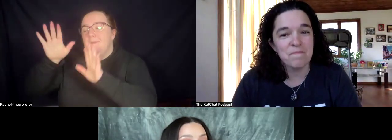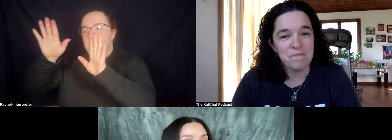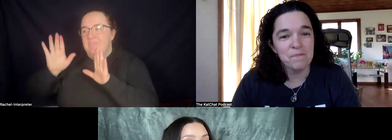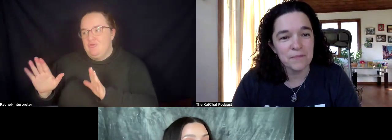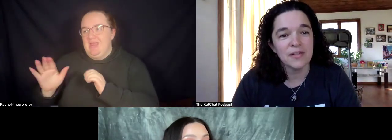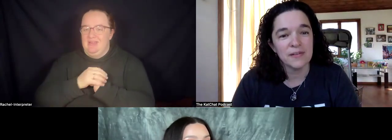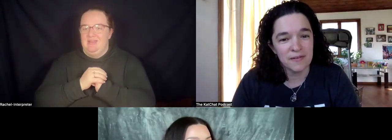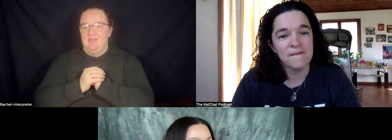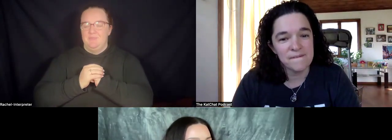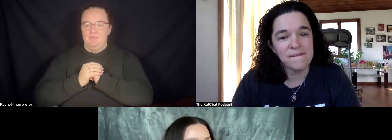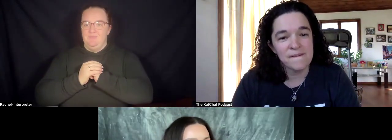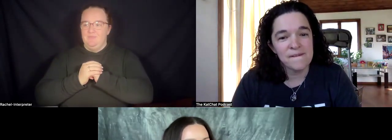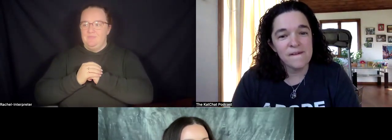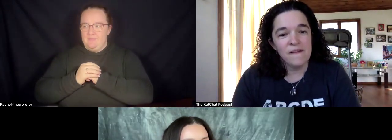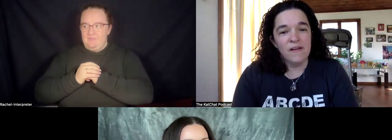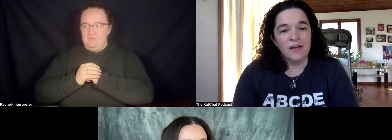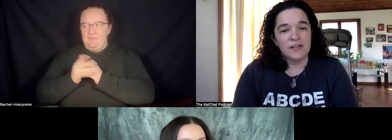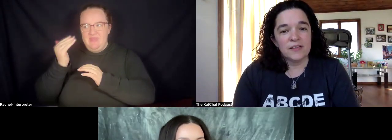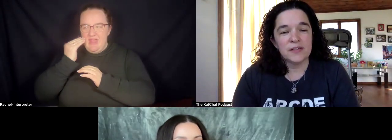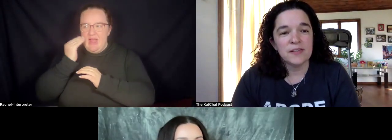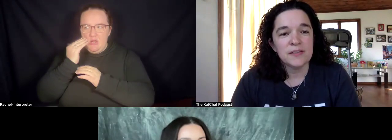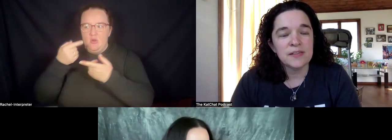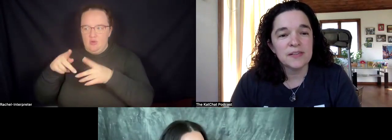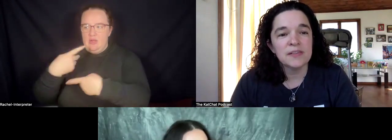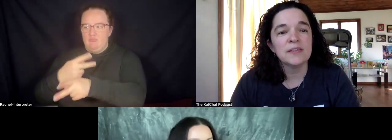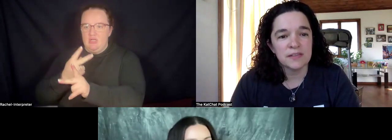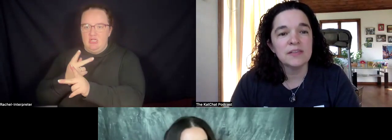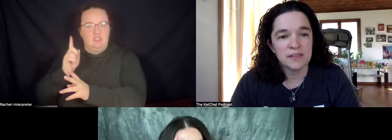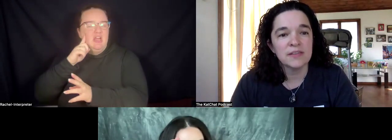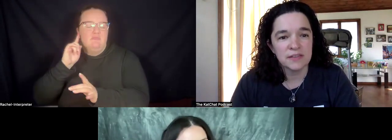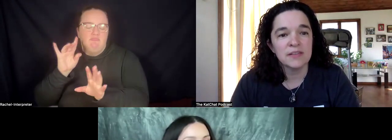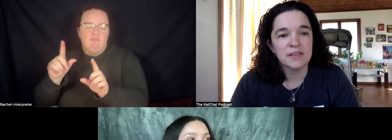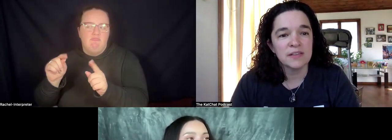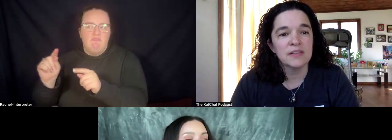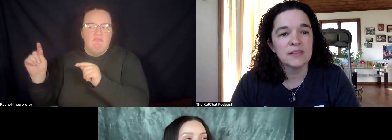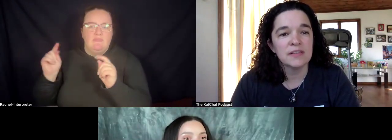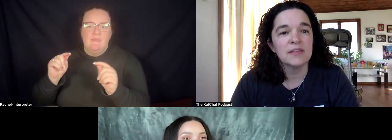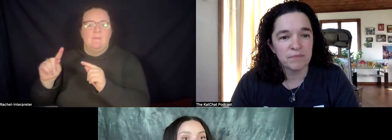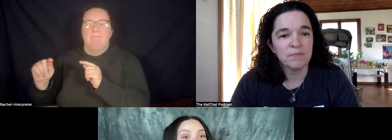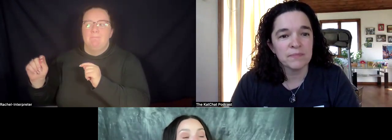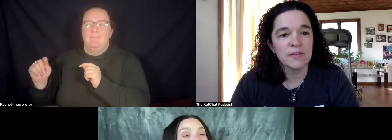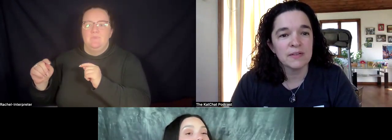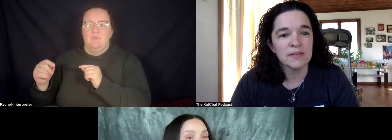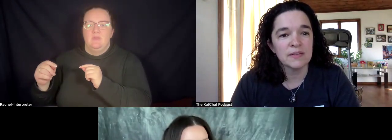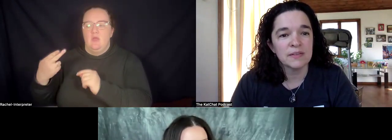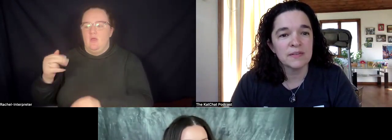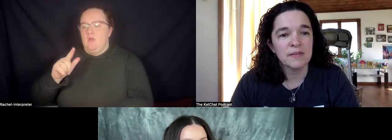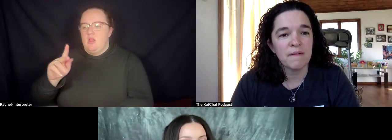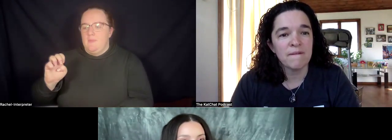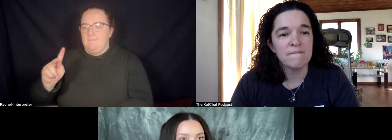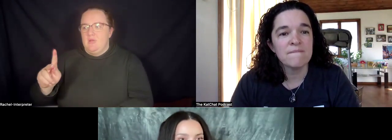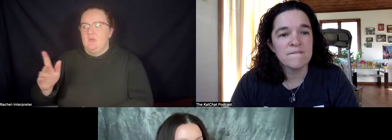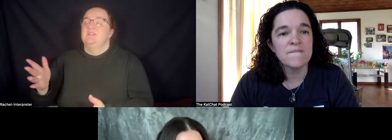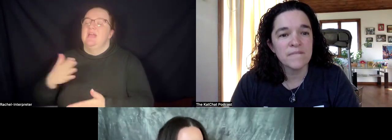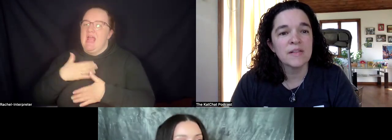was the feedback. I know that during production I was hearing little like snippets during that they were Hallmark was very happy with what they were